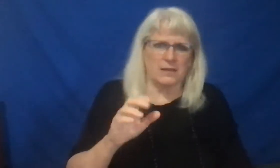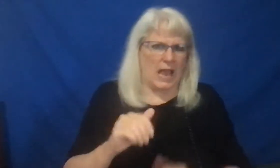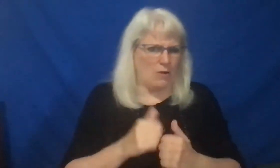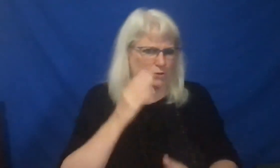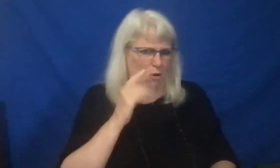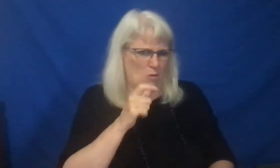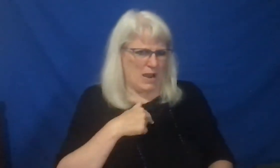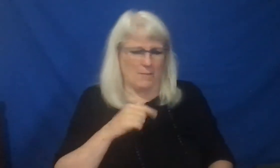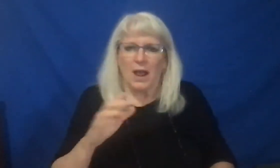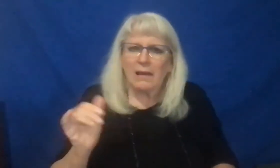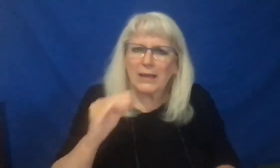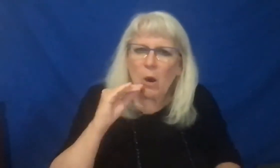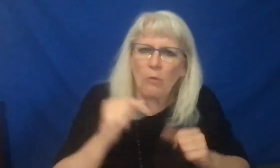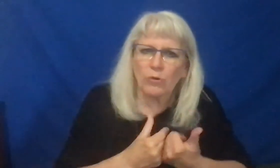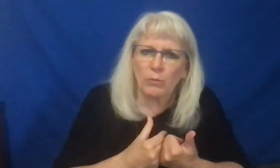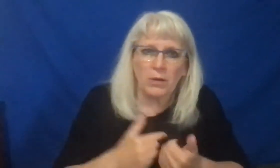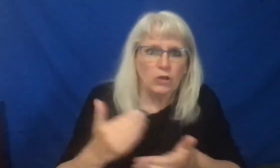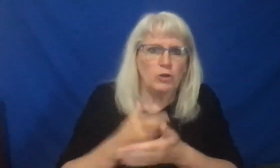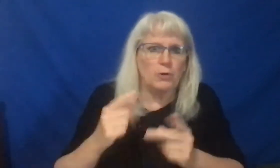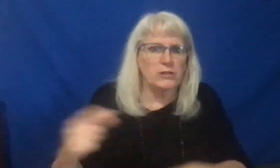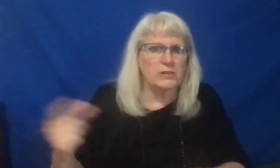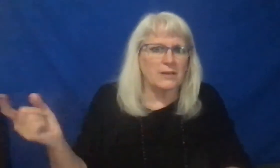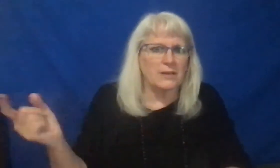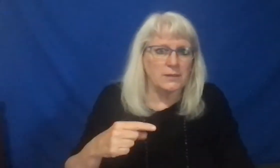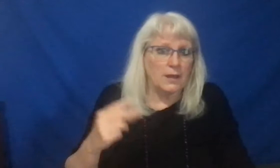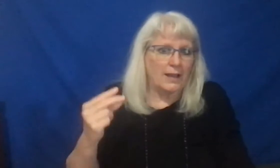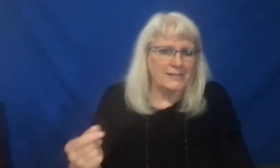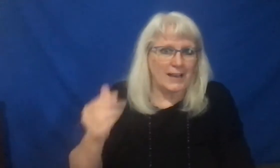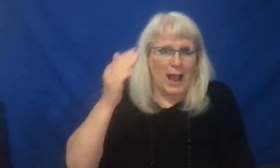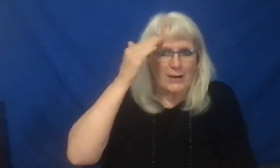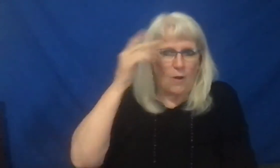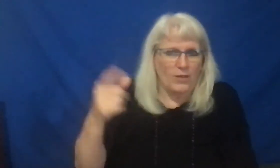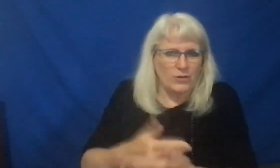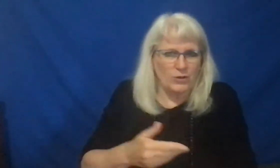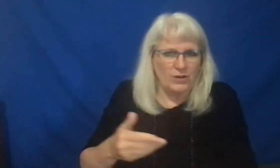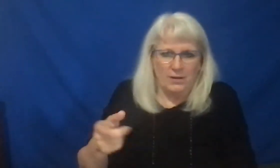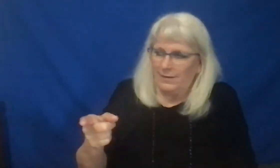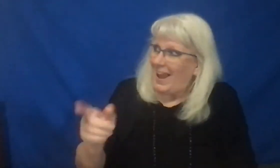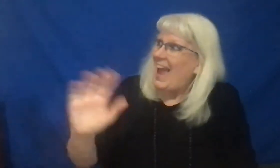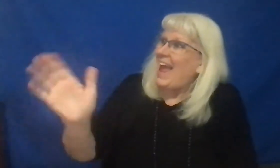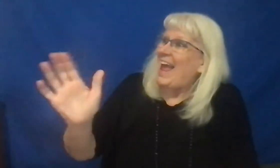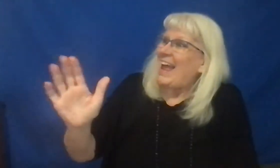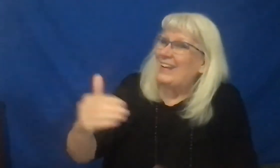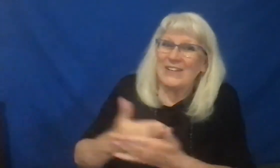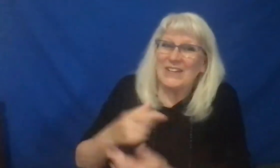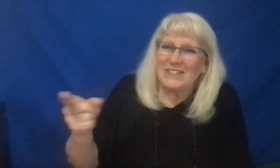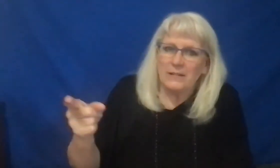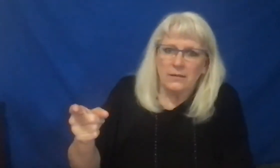group, when a newcomer comes in and I instantly know that they're new, right? Because she goes to these, and she knew I was the